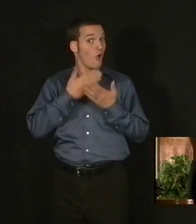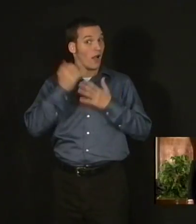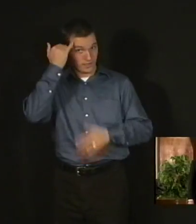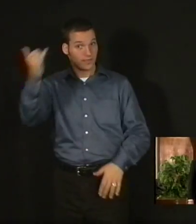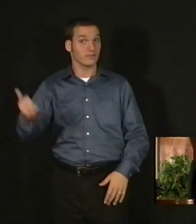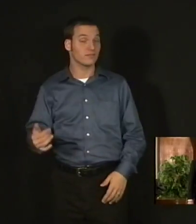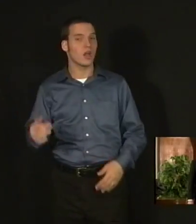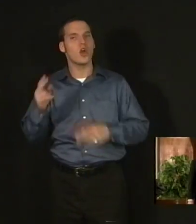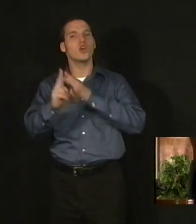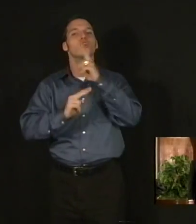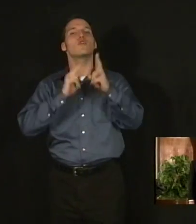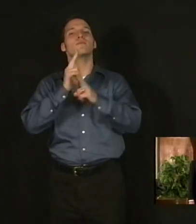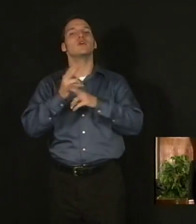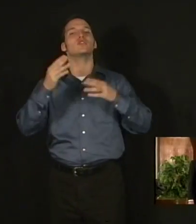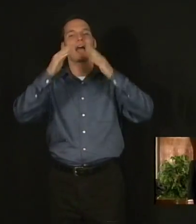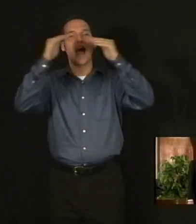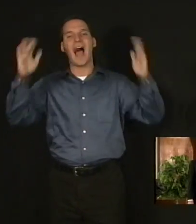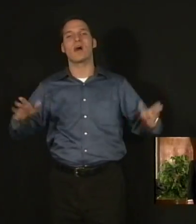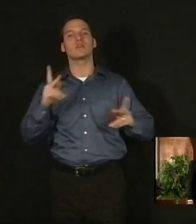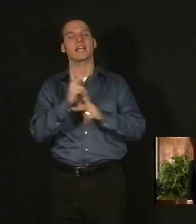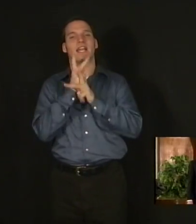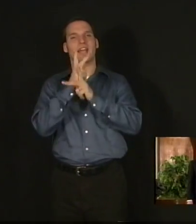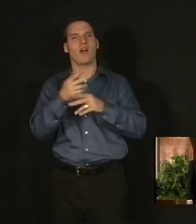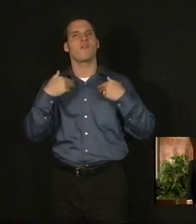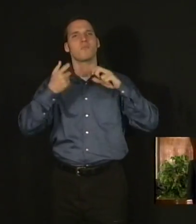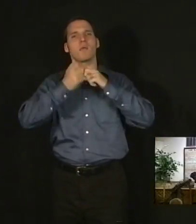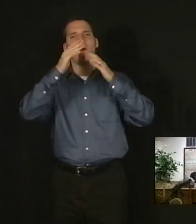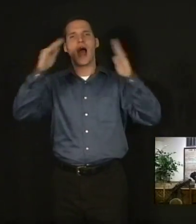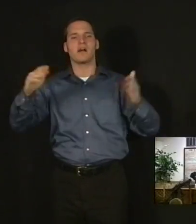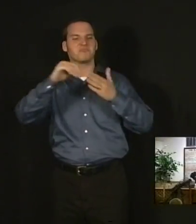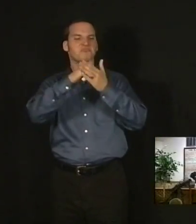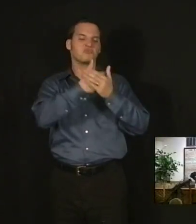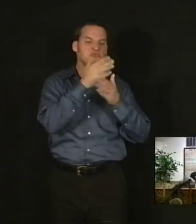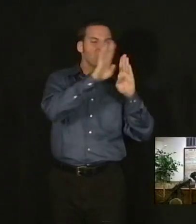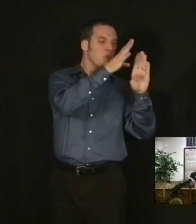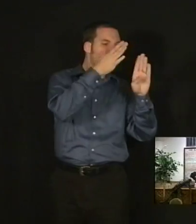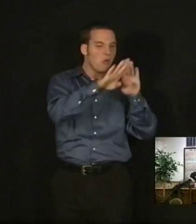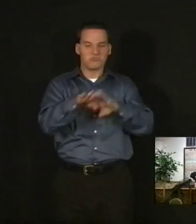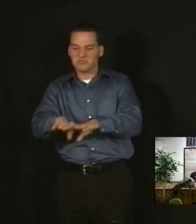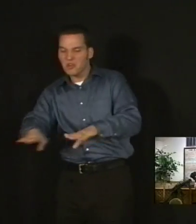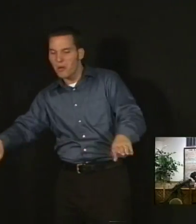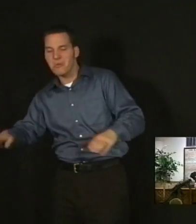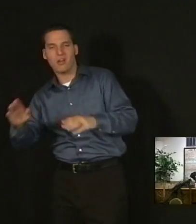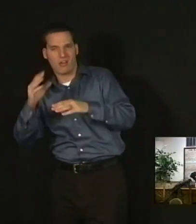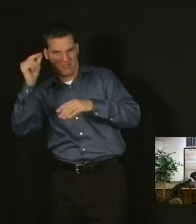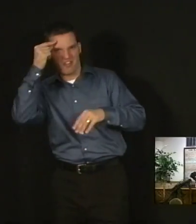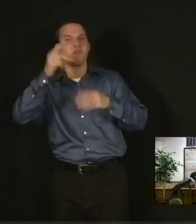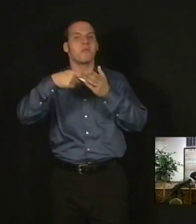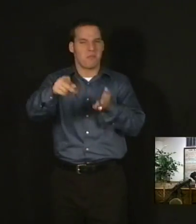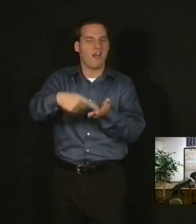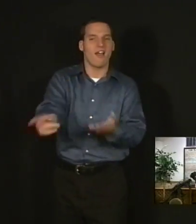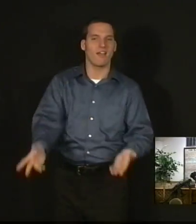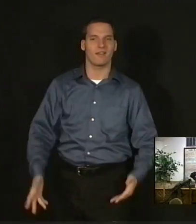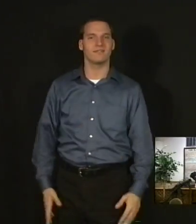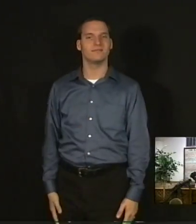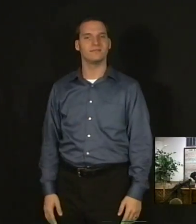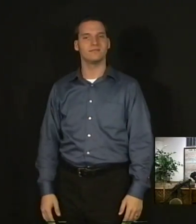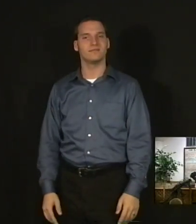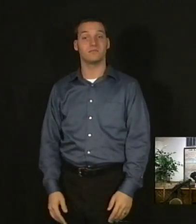How's that for an idea? How about universal house care? You got a problem with your house, you need new doors, you need new carpet, hey, the government will pay for it.